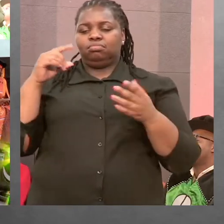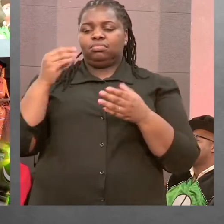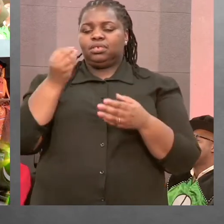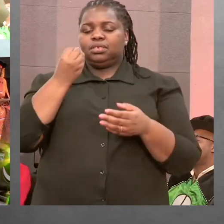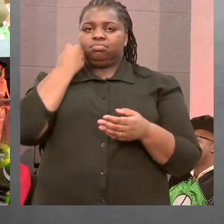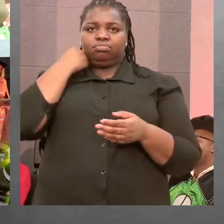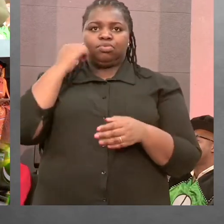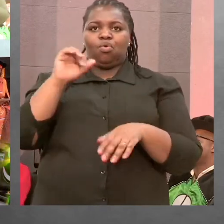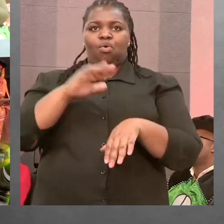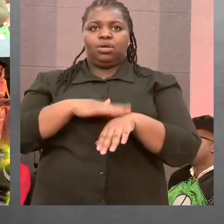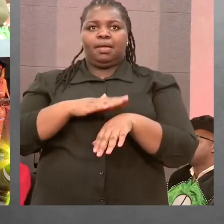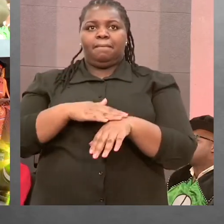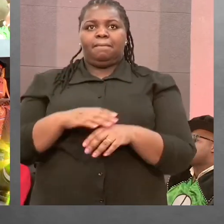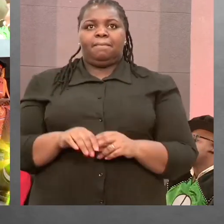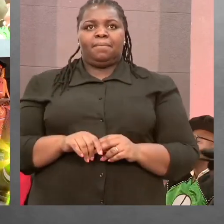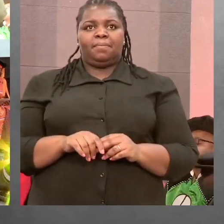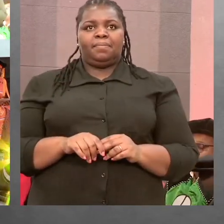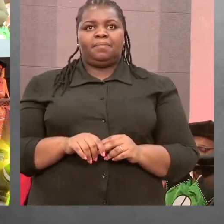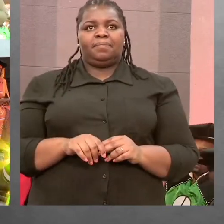time.